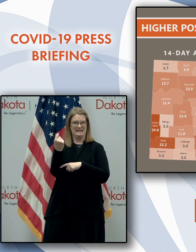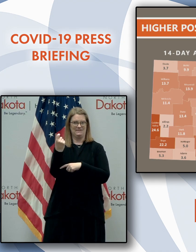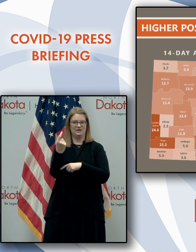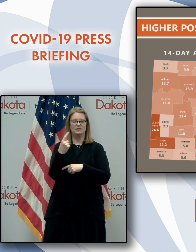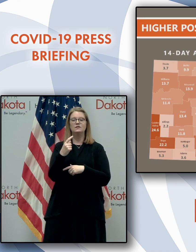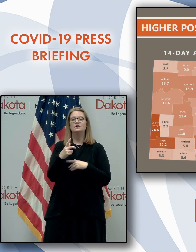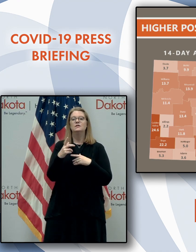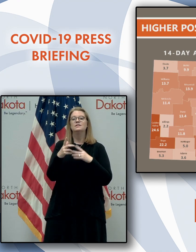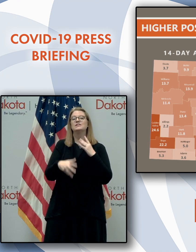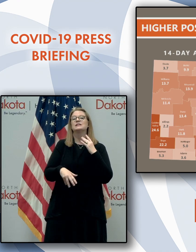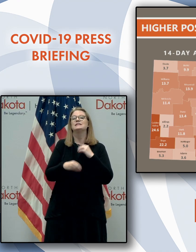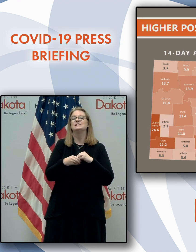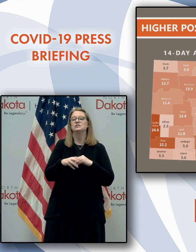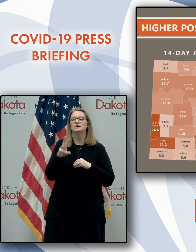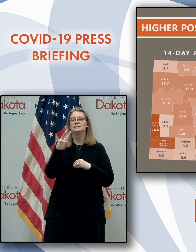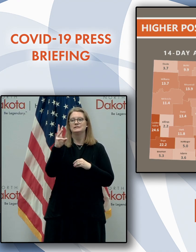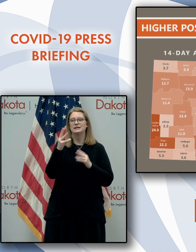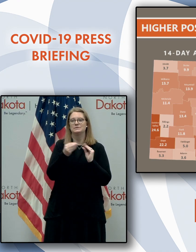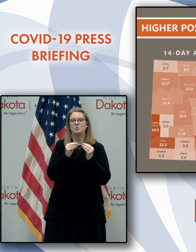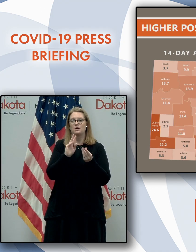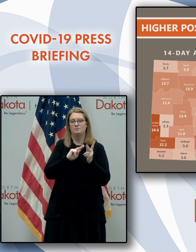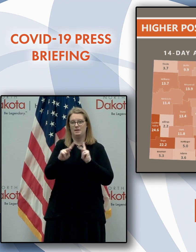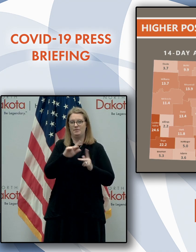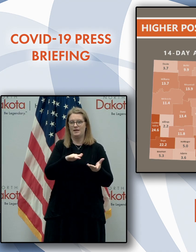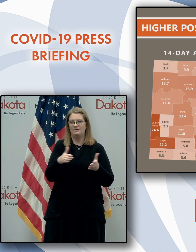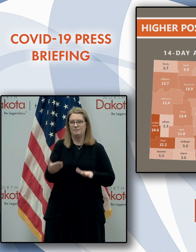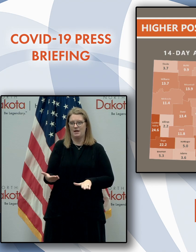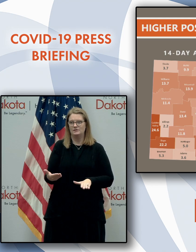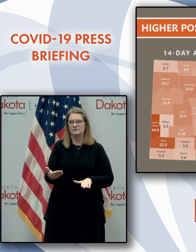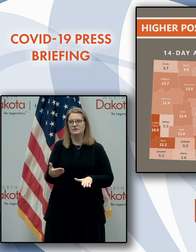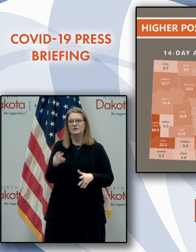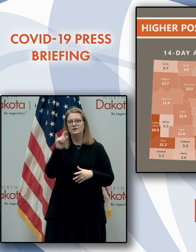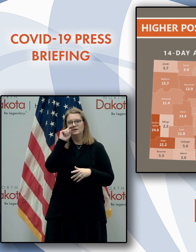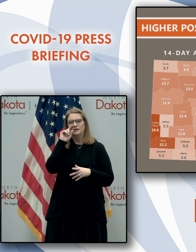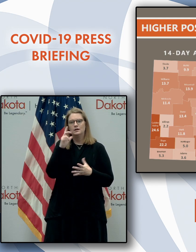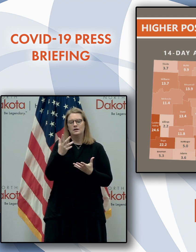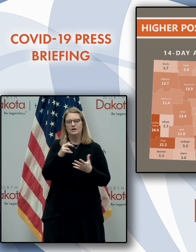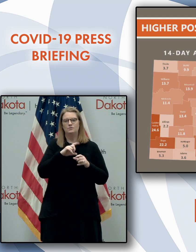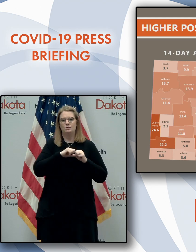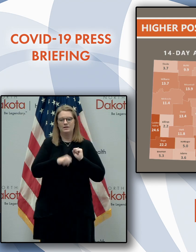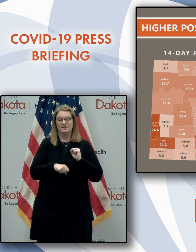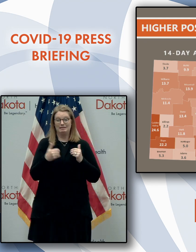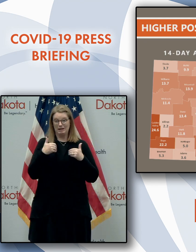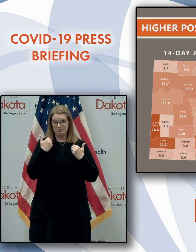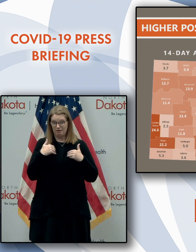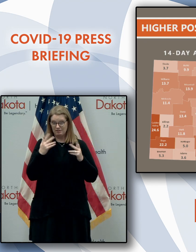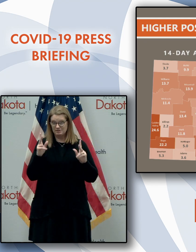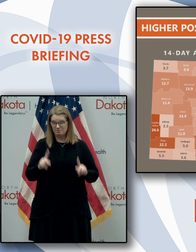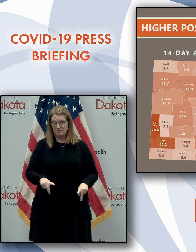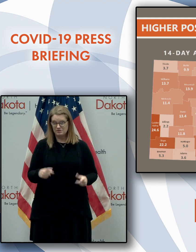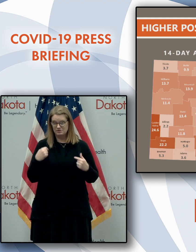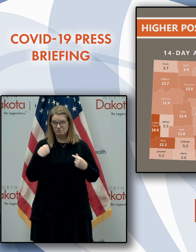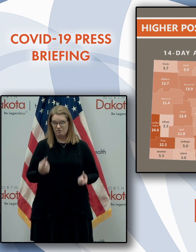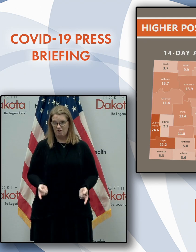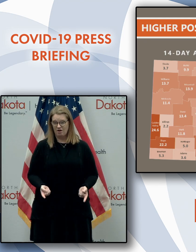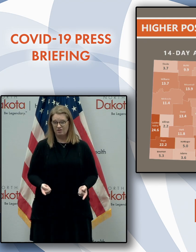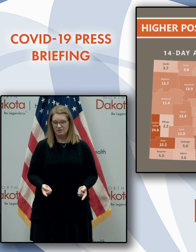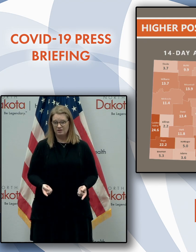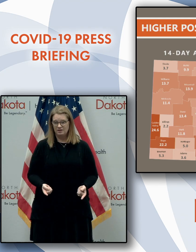there's 6 more people in North Dakota have passed today, including heartbreakingly the youngest person so far to pass